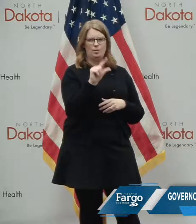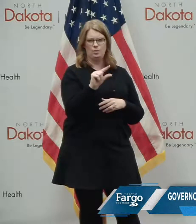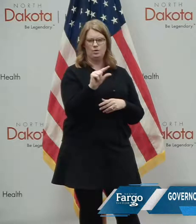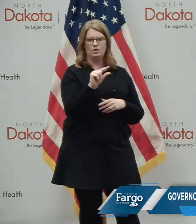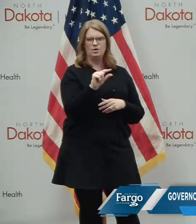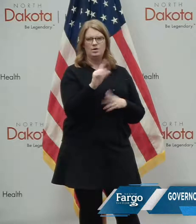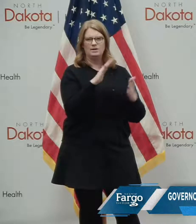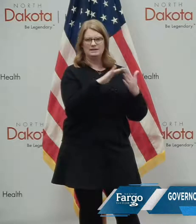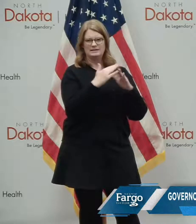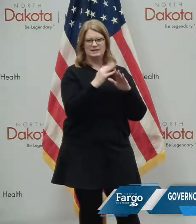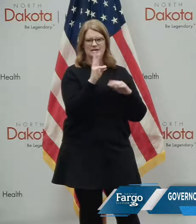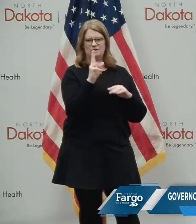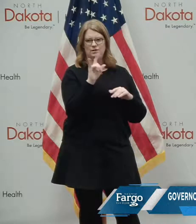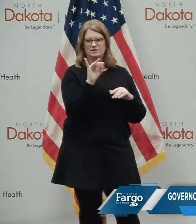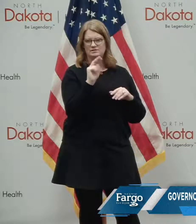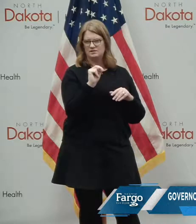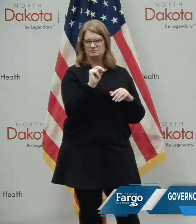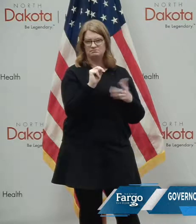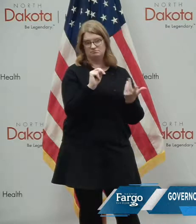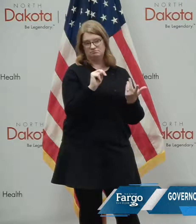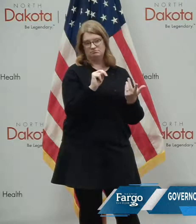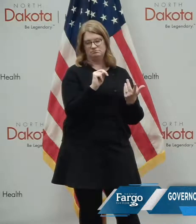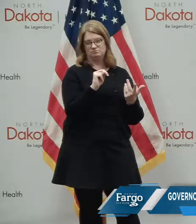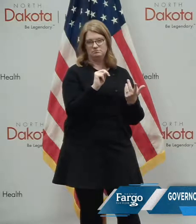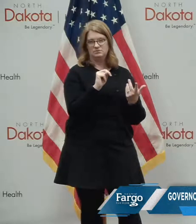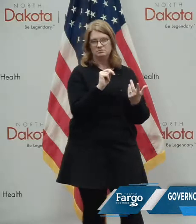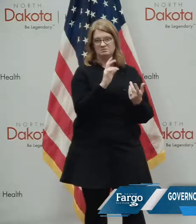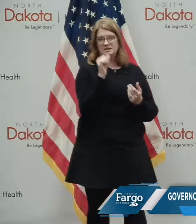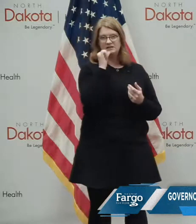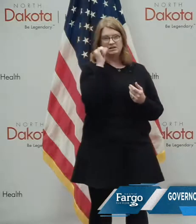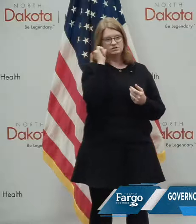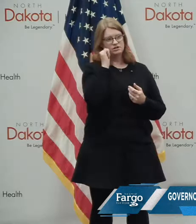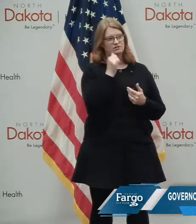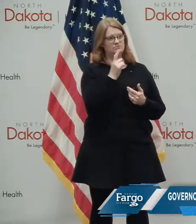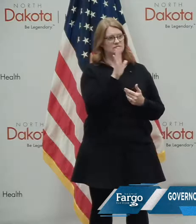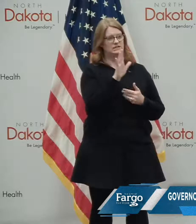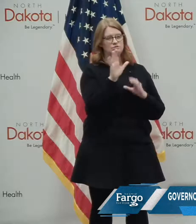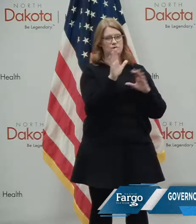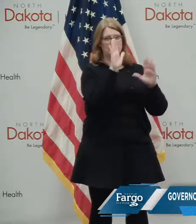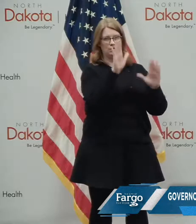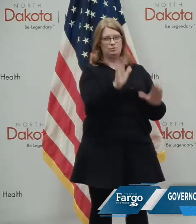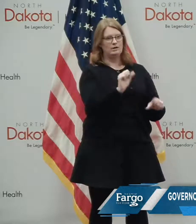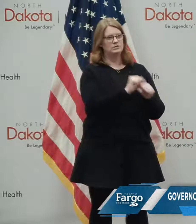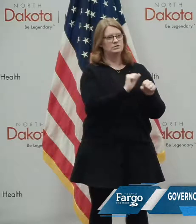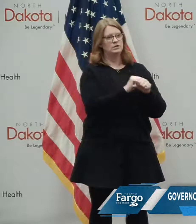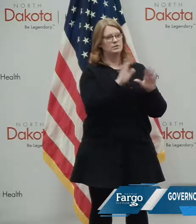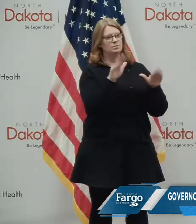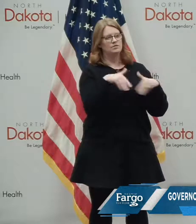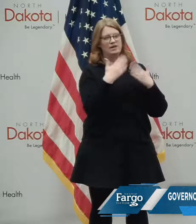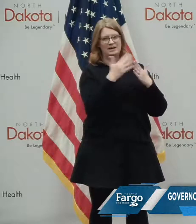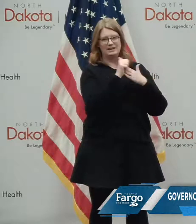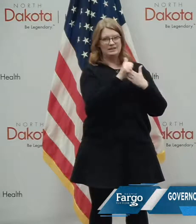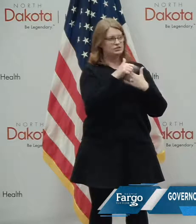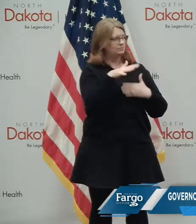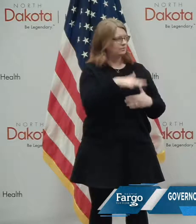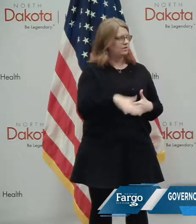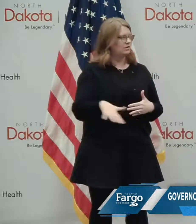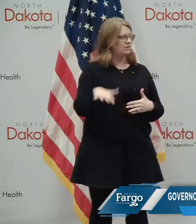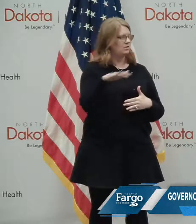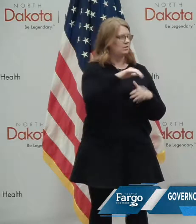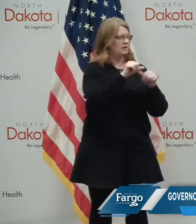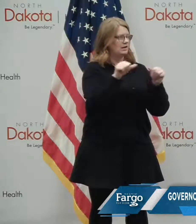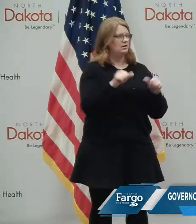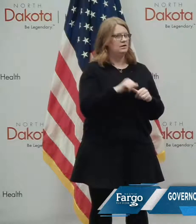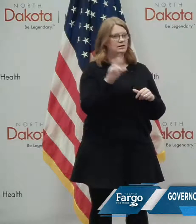Williston, but it seems to me like from everything I saw yesterday, the mayor's doing a fantastic job providing leadership for the whole area.